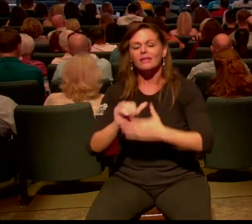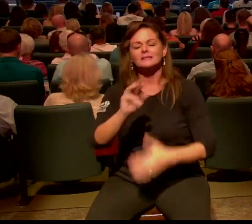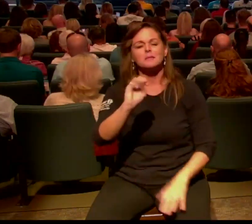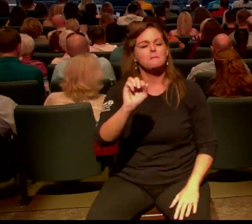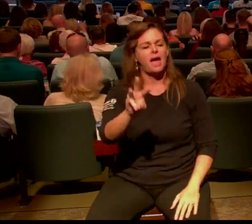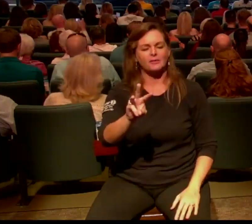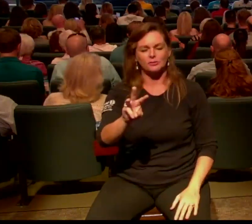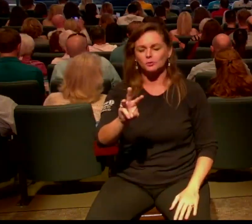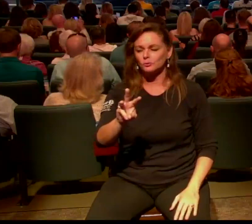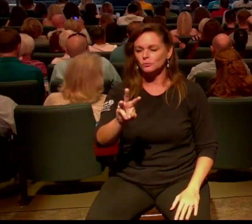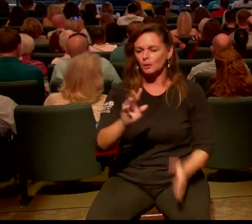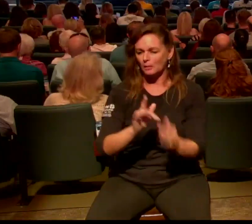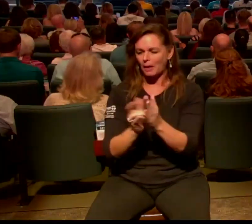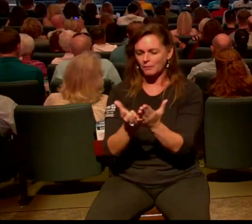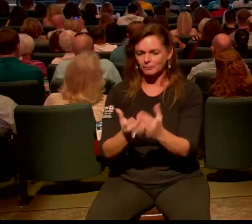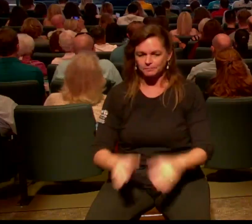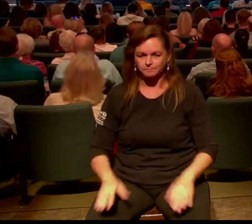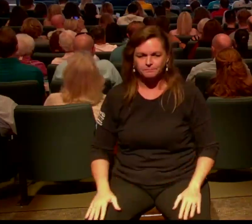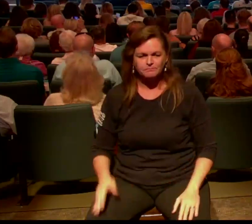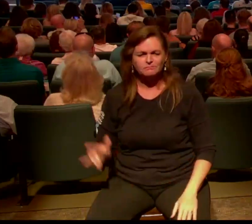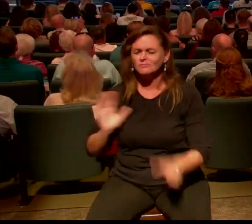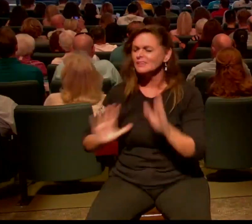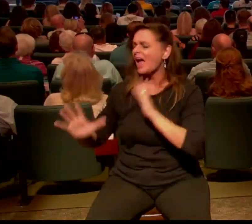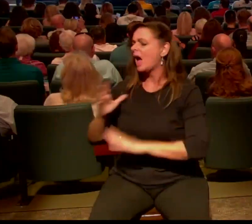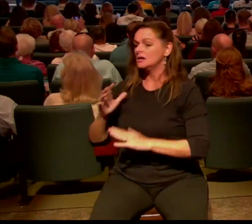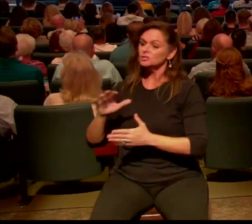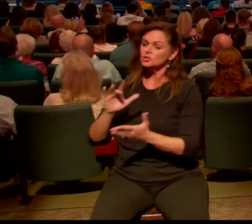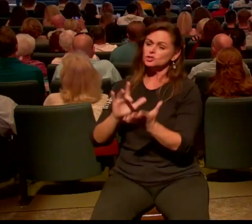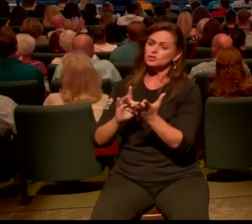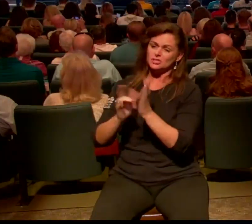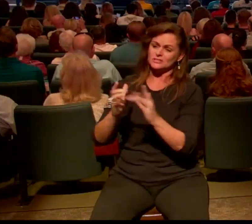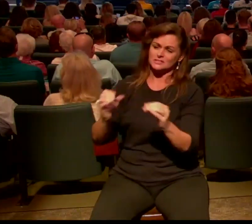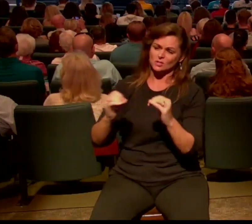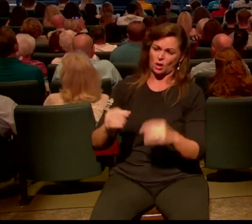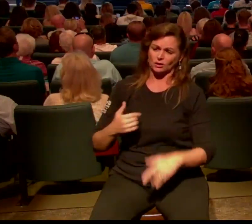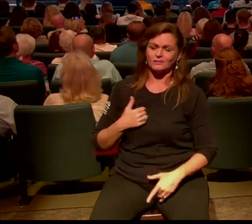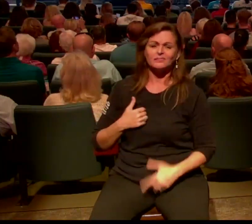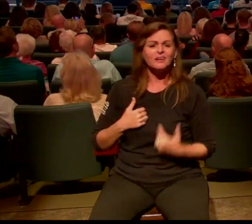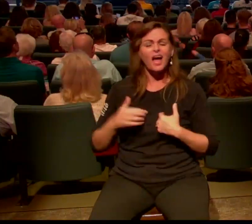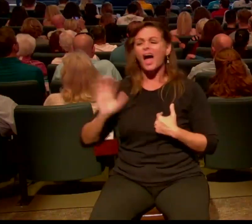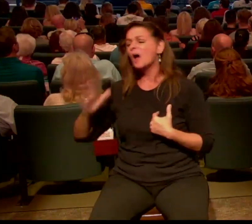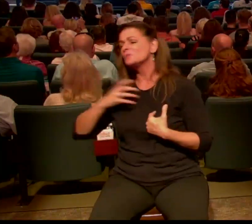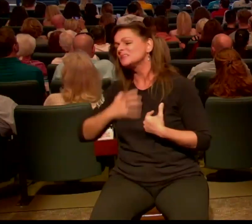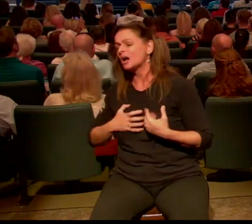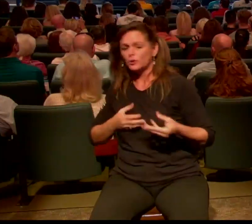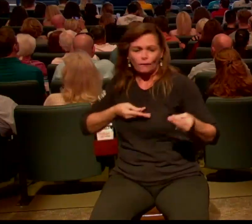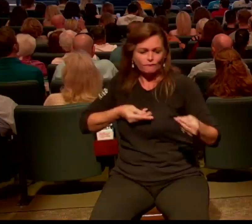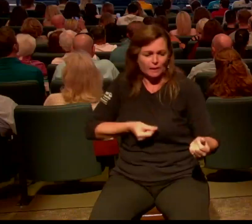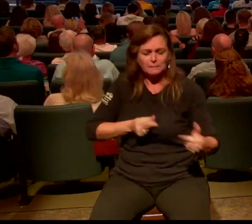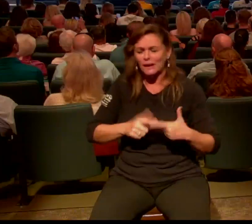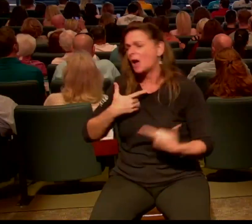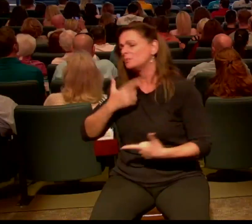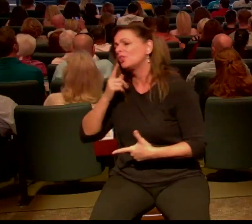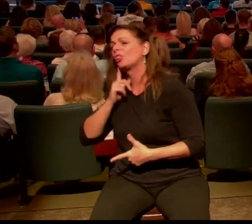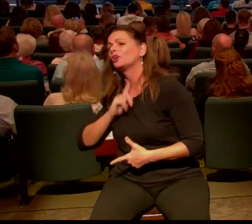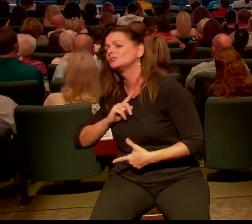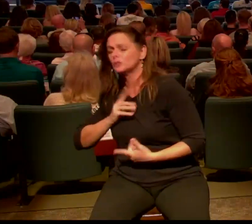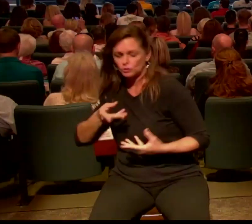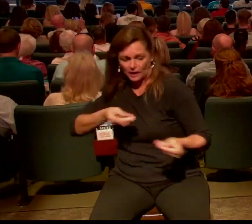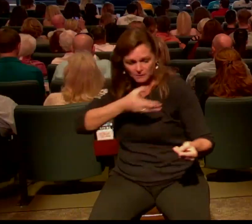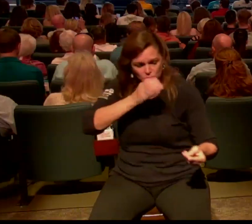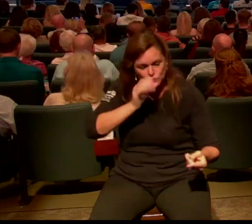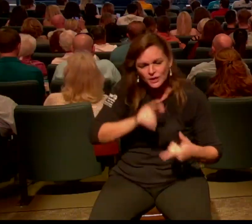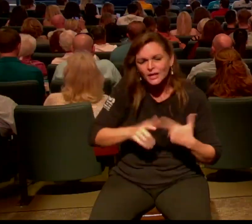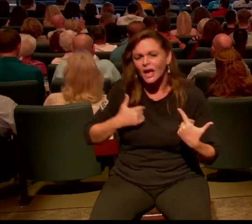look at it quickly. I was hungry. Jesus is talking. You fed me. I was thirsty. You gave me a drink. I was homeless. You gave me a room.